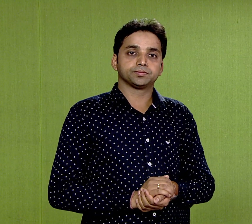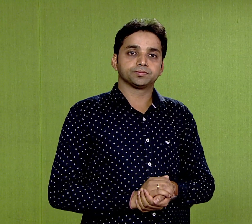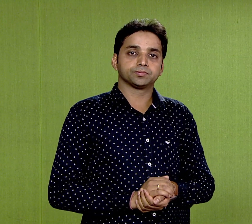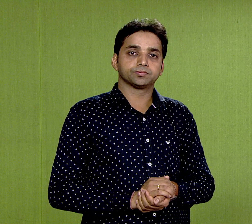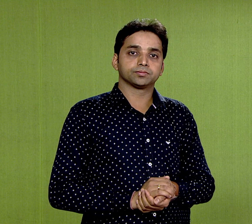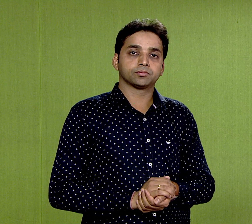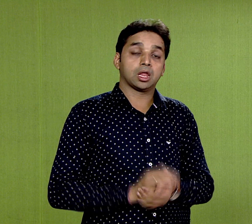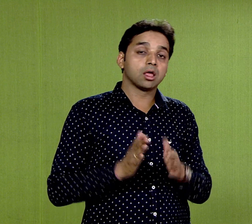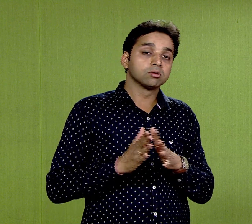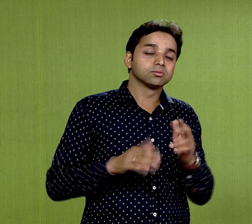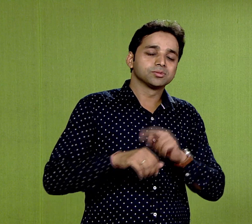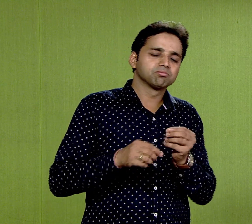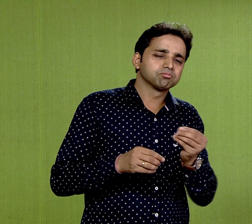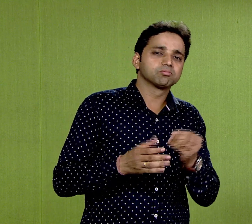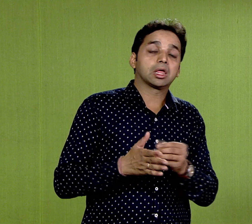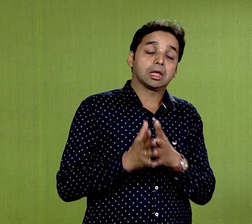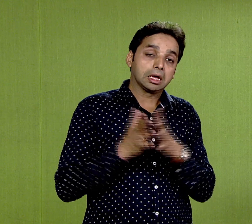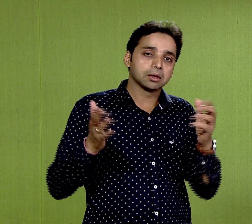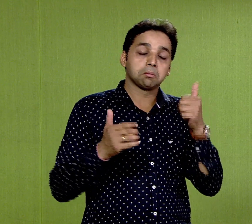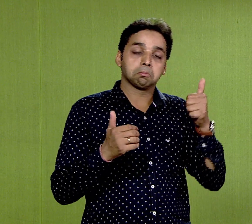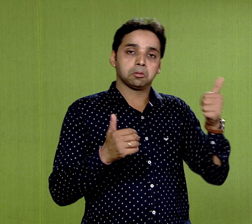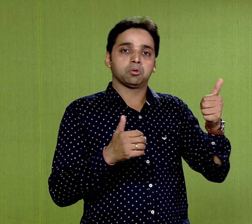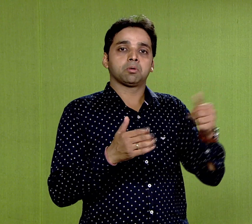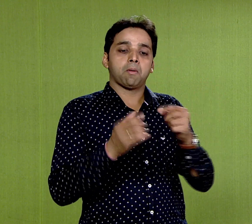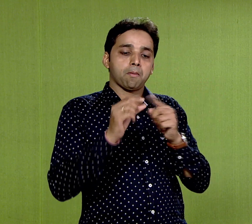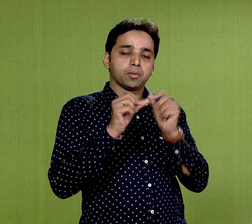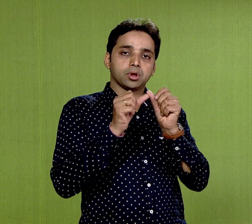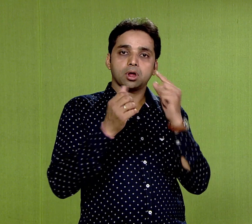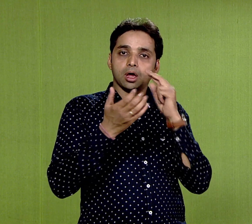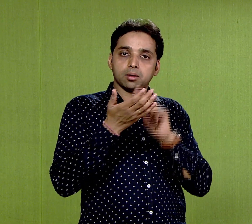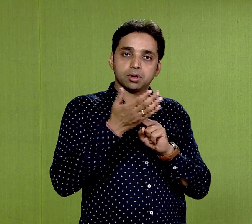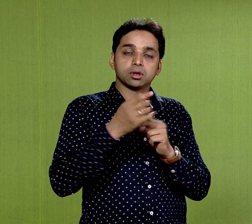Some great painters of this time periods were